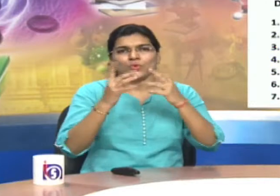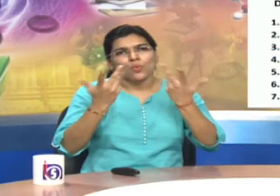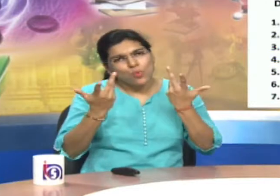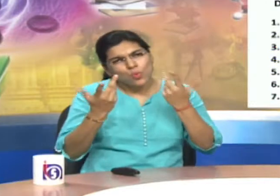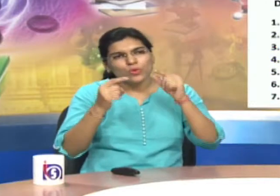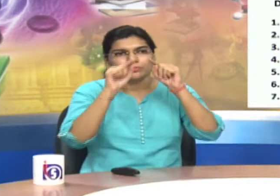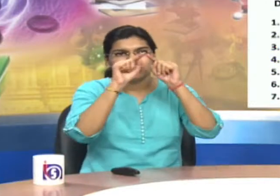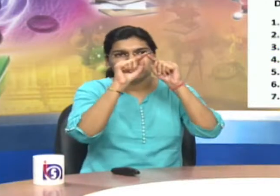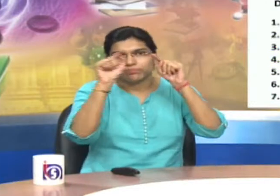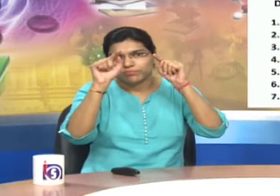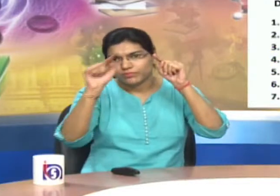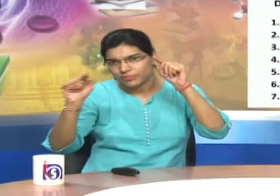is rectangle.